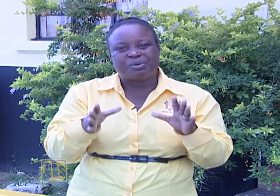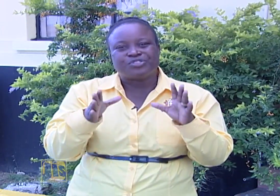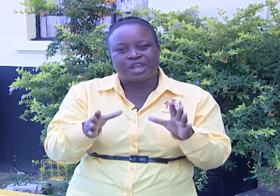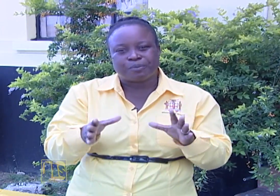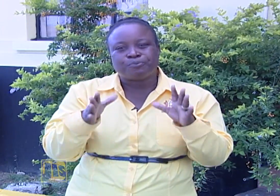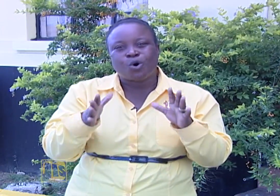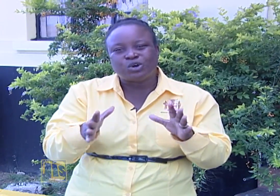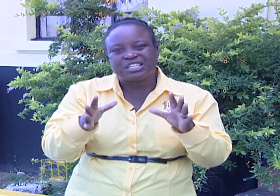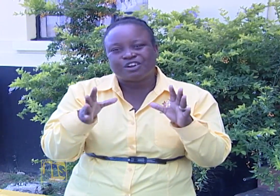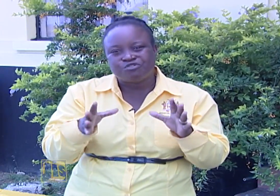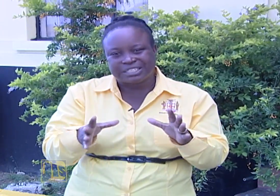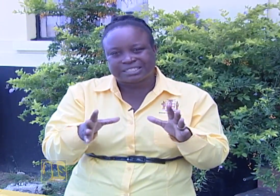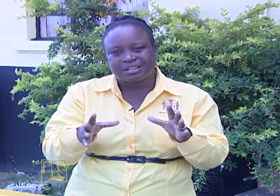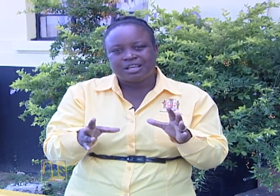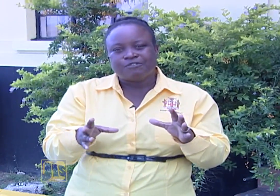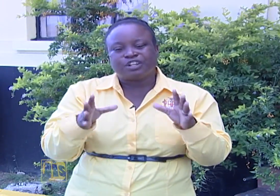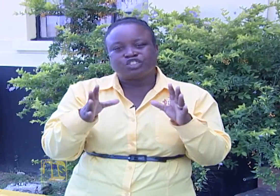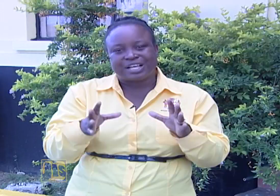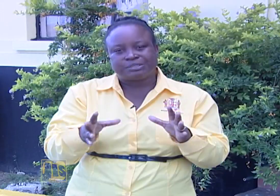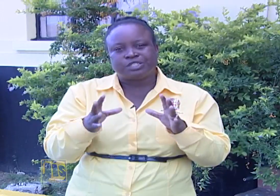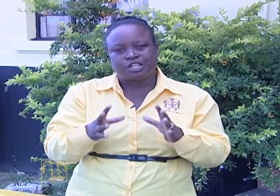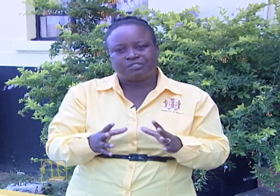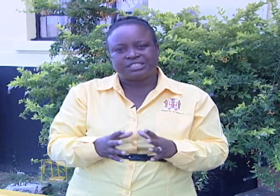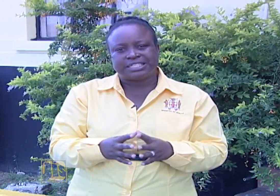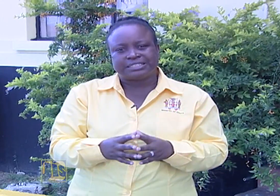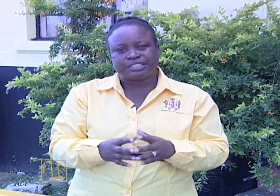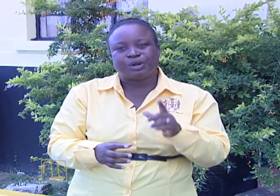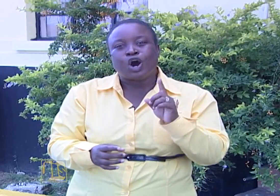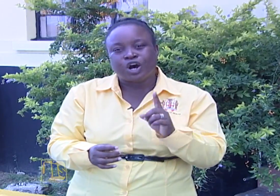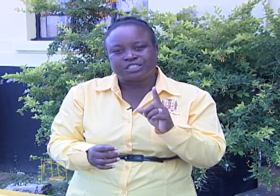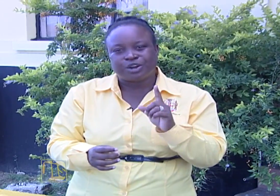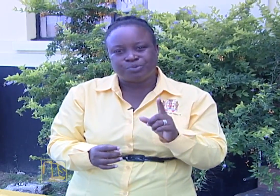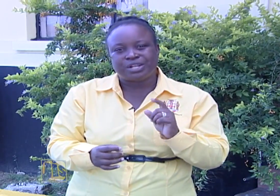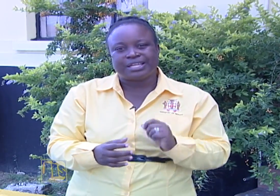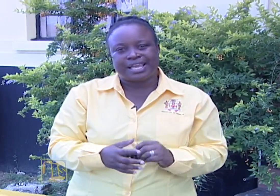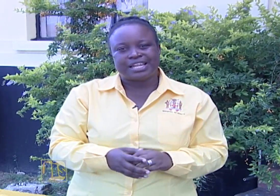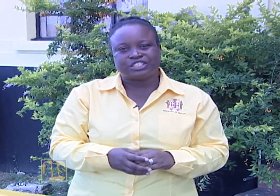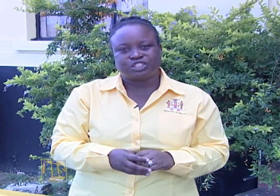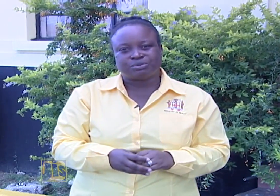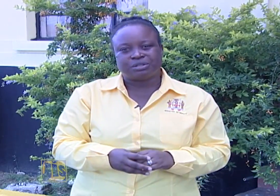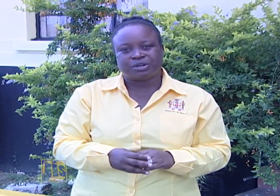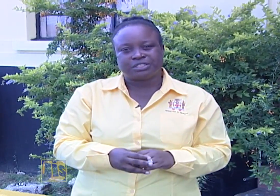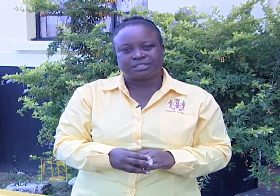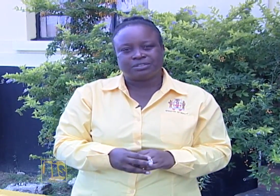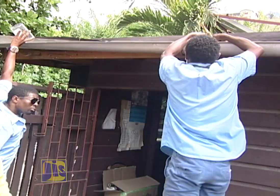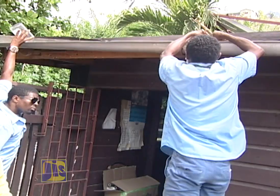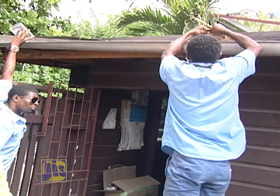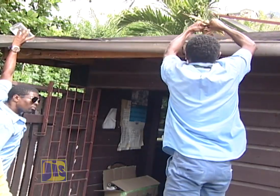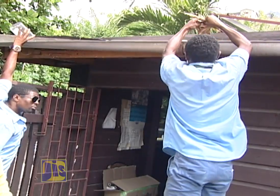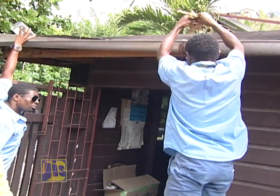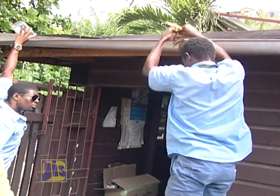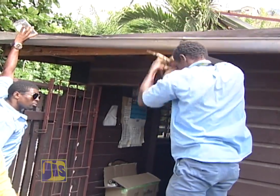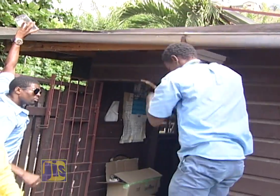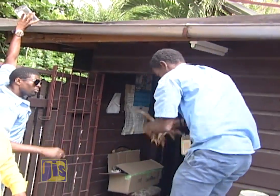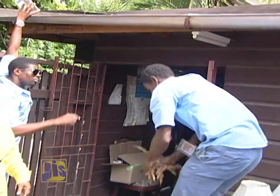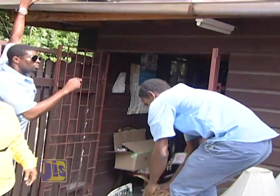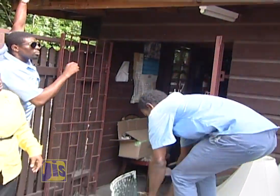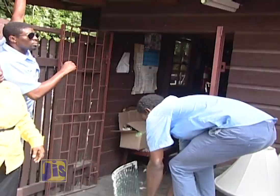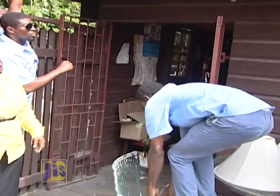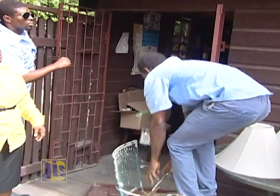there, posing a risk for the transmission of diseases because they are breeding the Aedes aegypti mosquito. So you must take action to rid